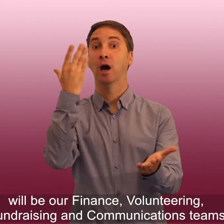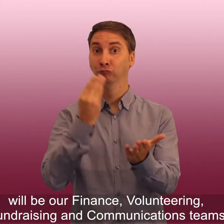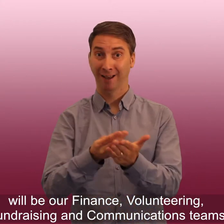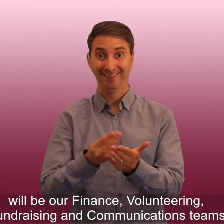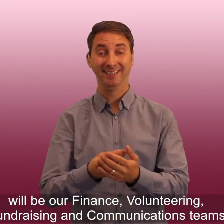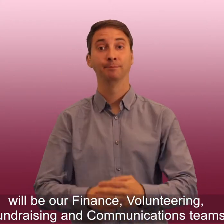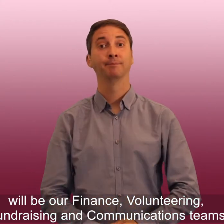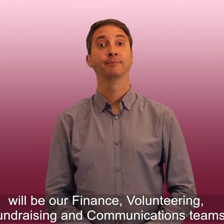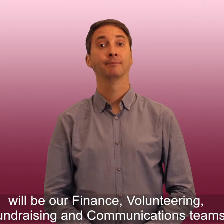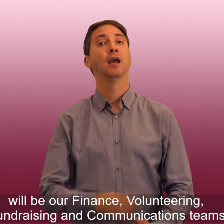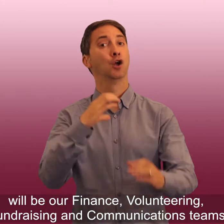and Communications teams.